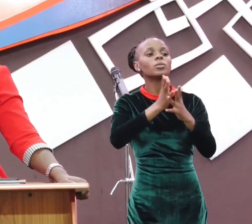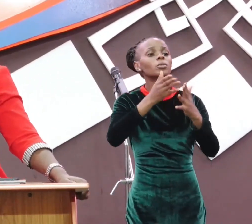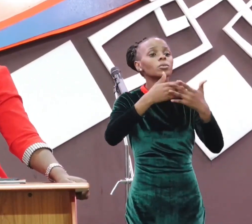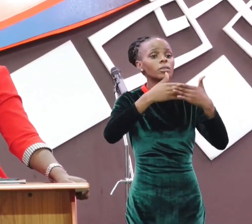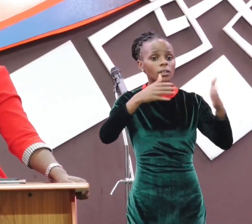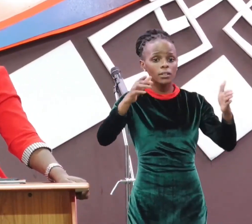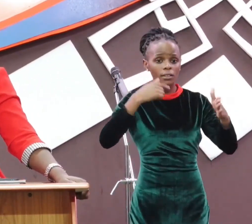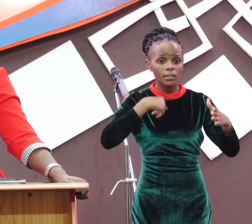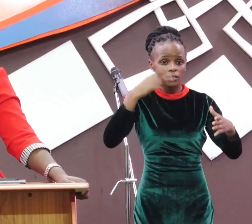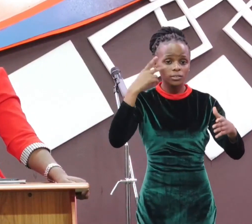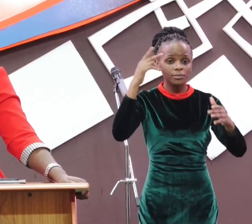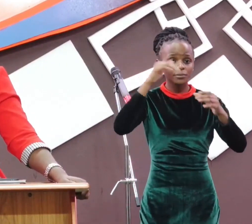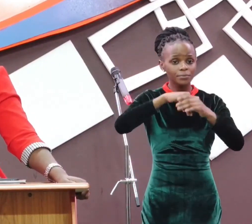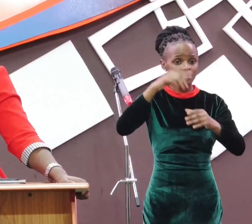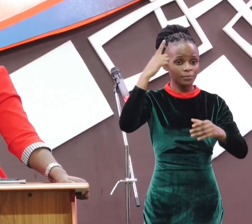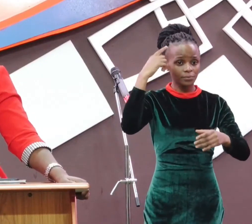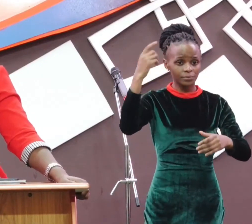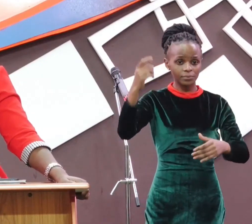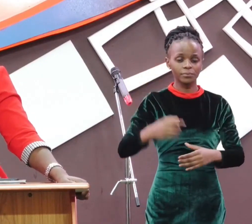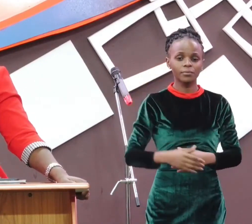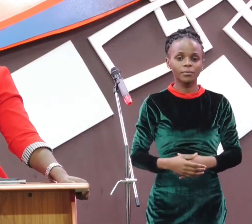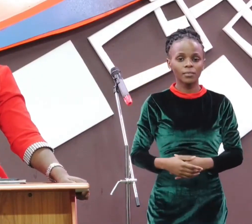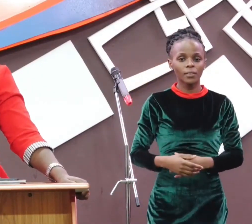pass by that gate that I saw in the dream.